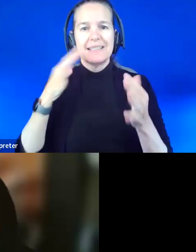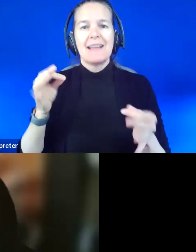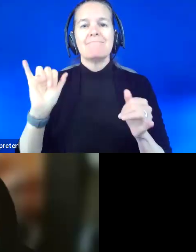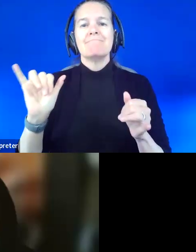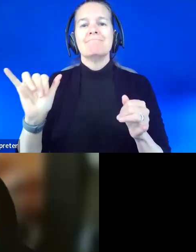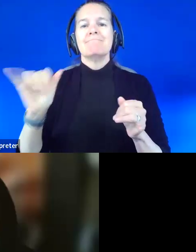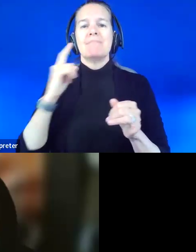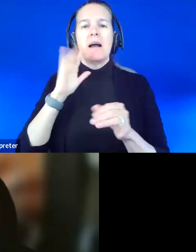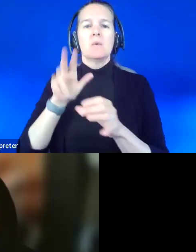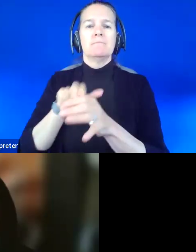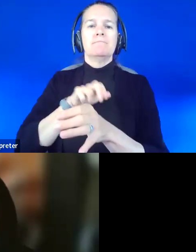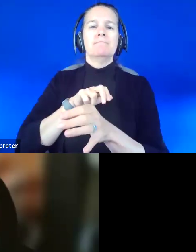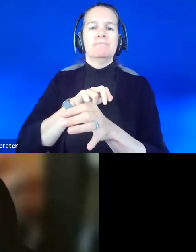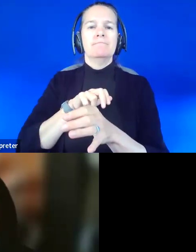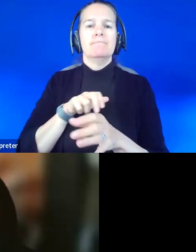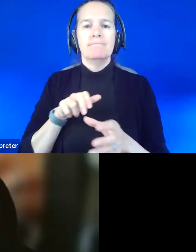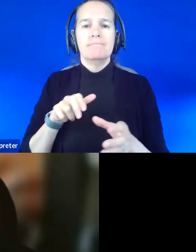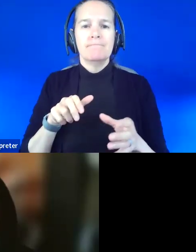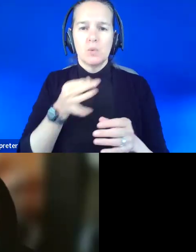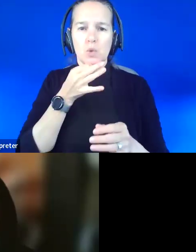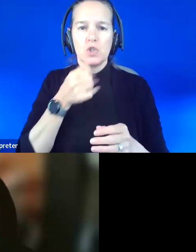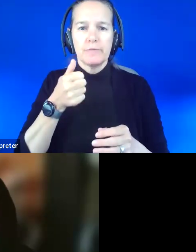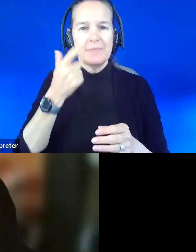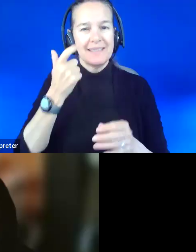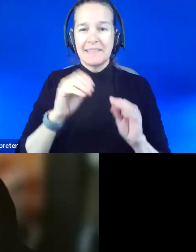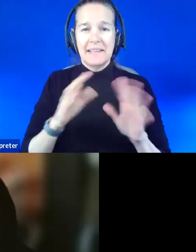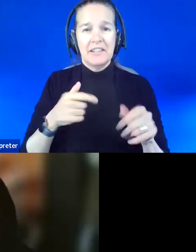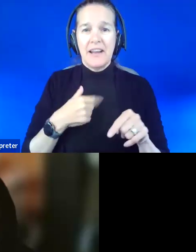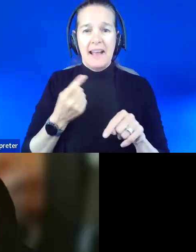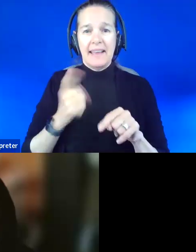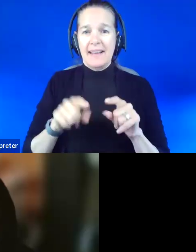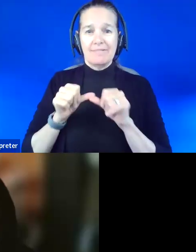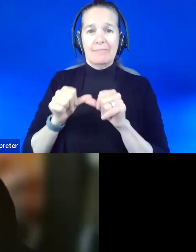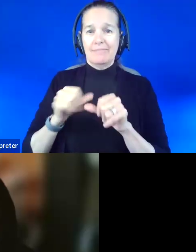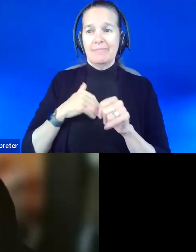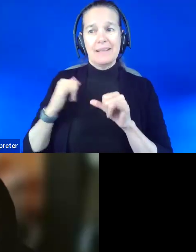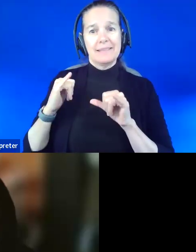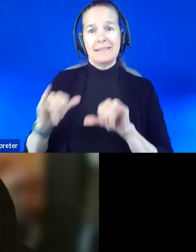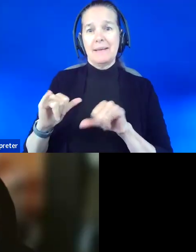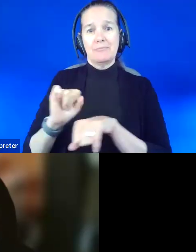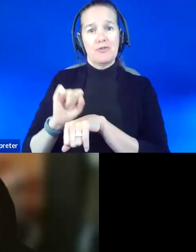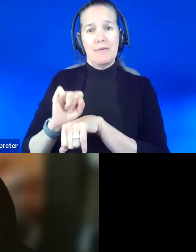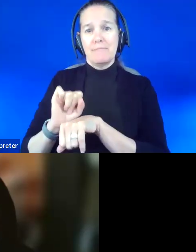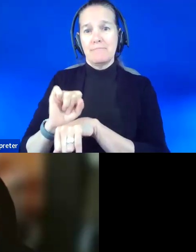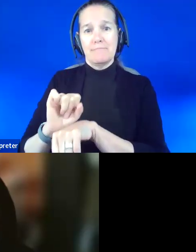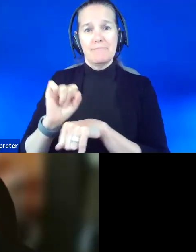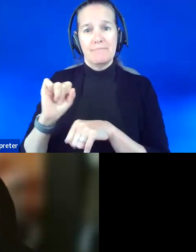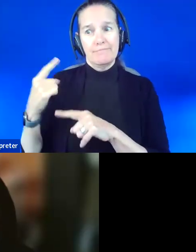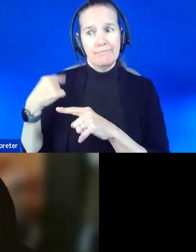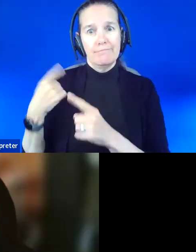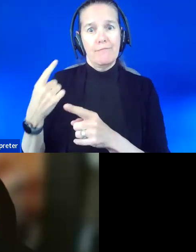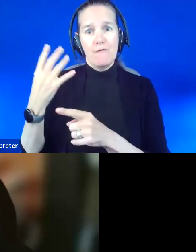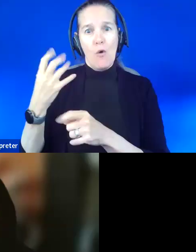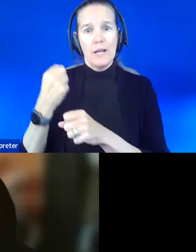timeline because it was clear that I wasn't going to be able to do the same kind of job that I had been doing for my 4 years in federal